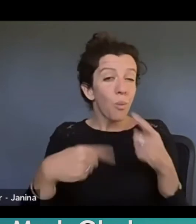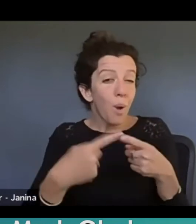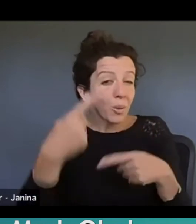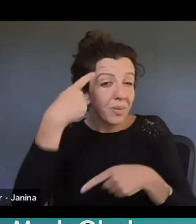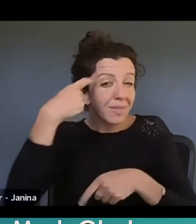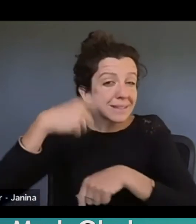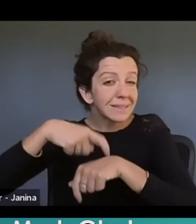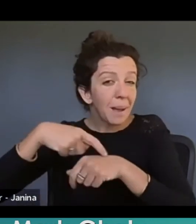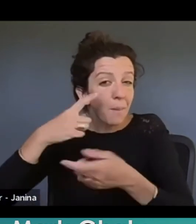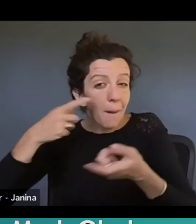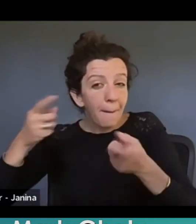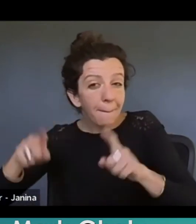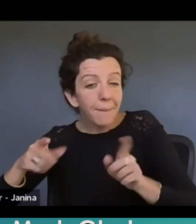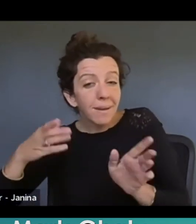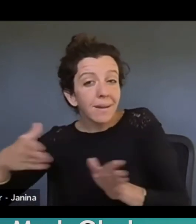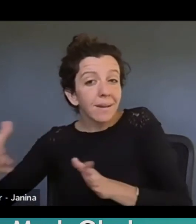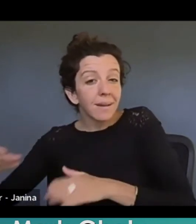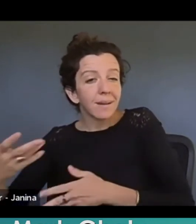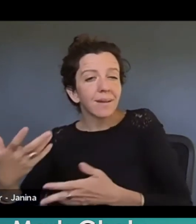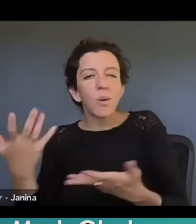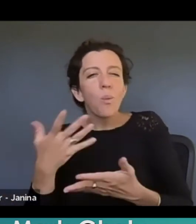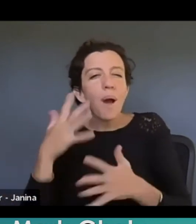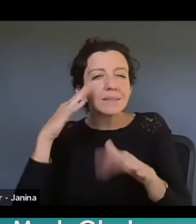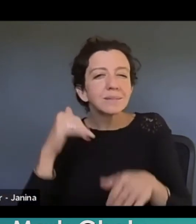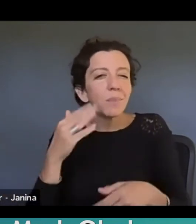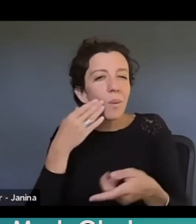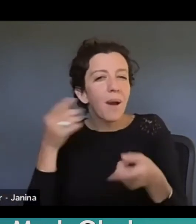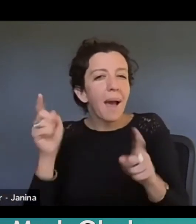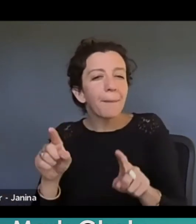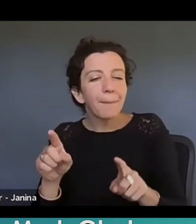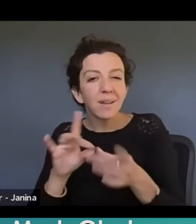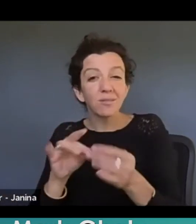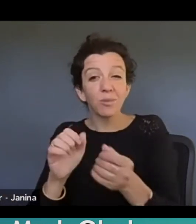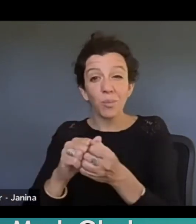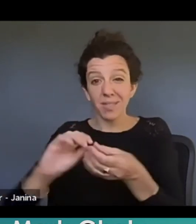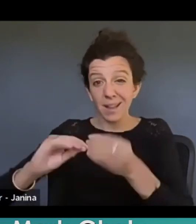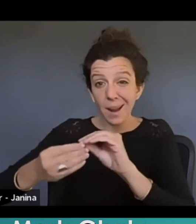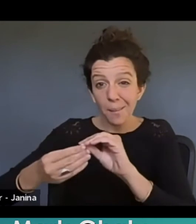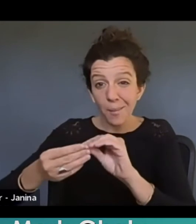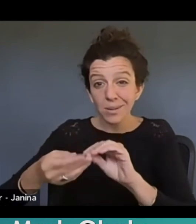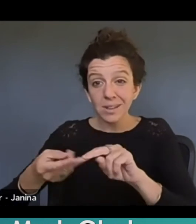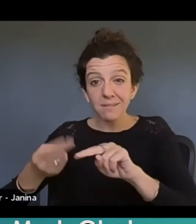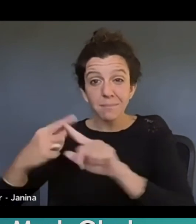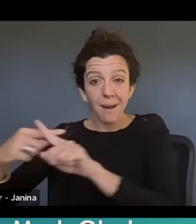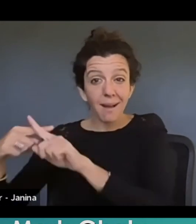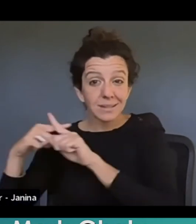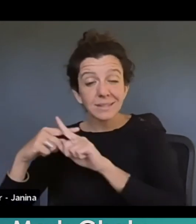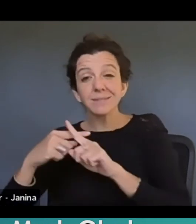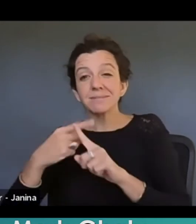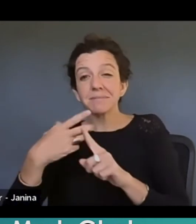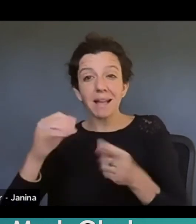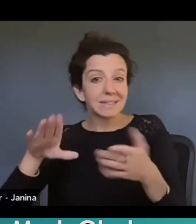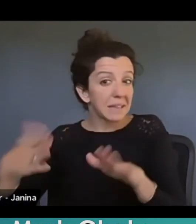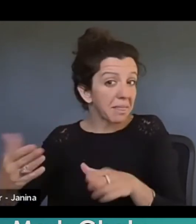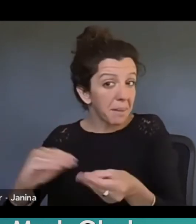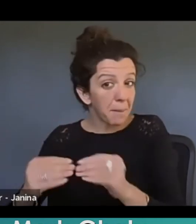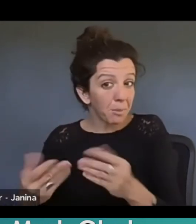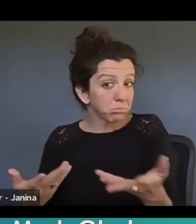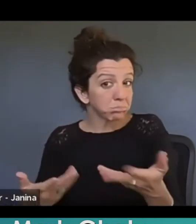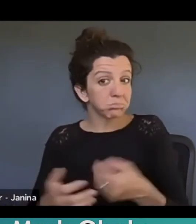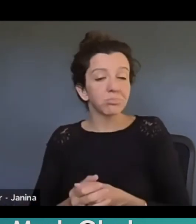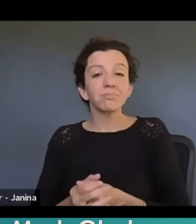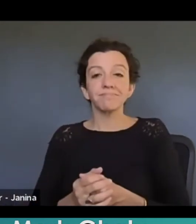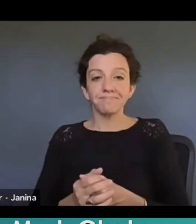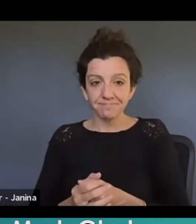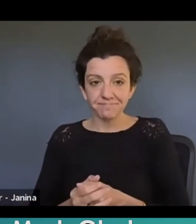in terms of cases and deaths? Yeah, it's an excellent question. I mean, we really don't know. I mean, what we know is we